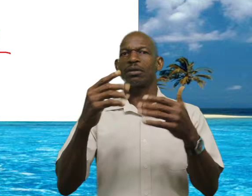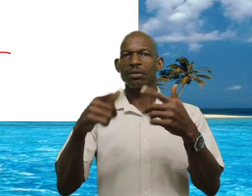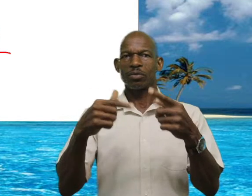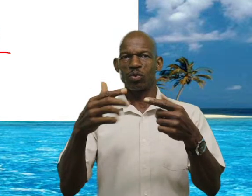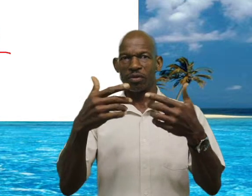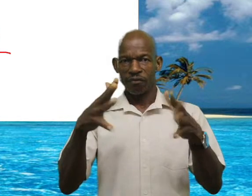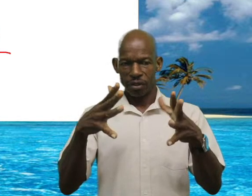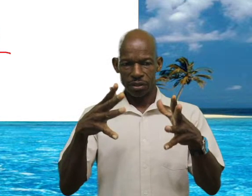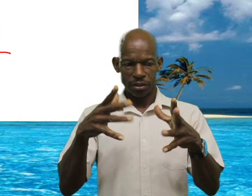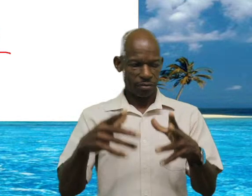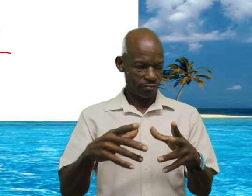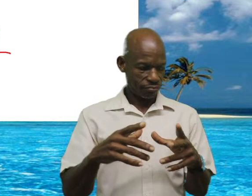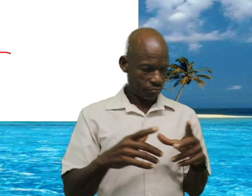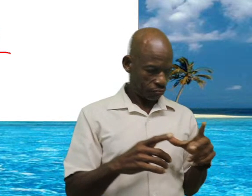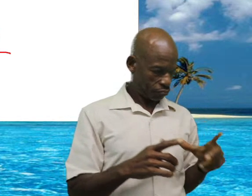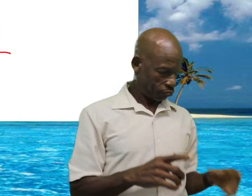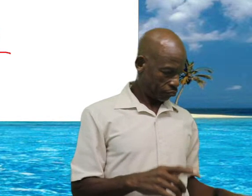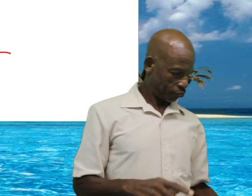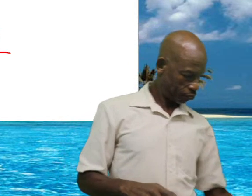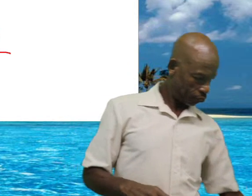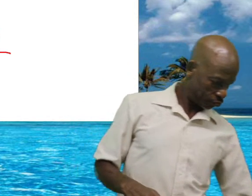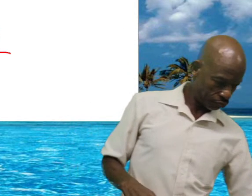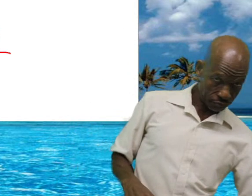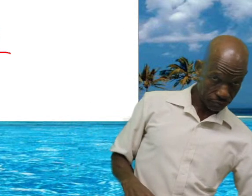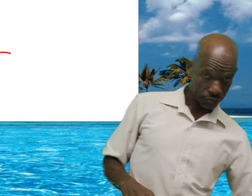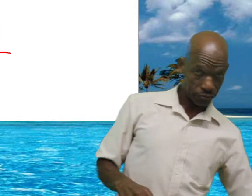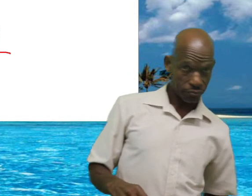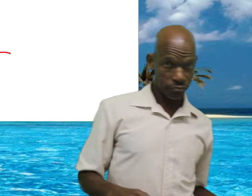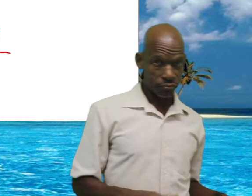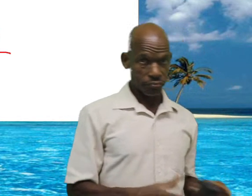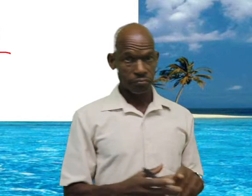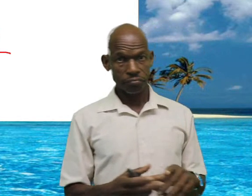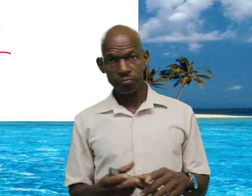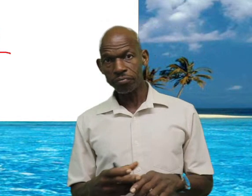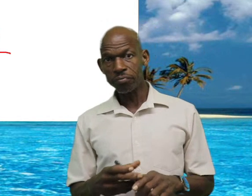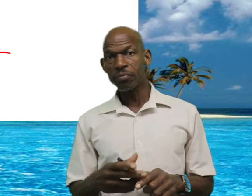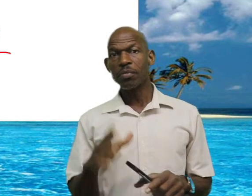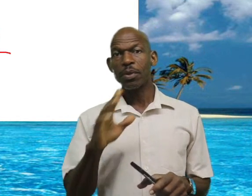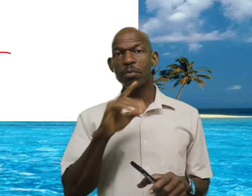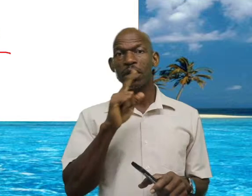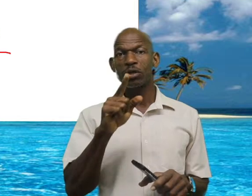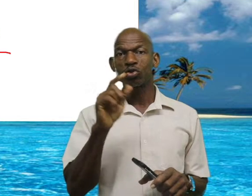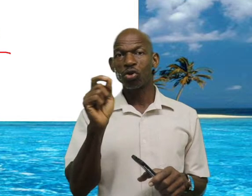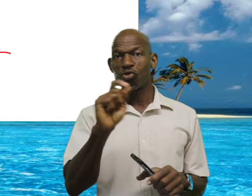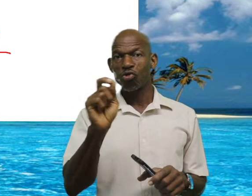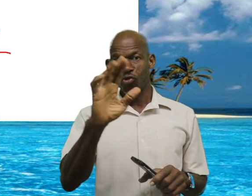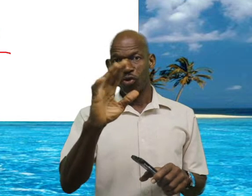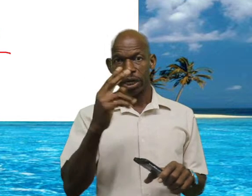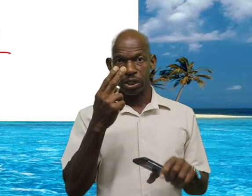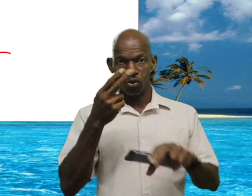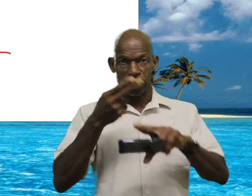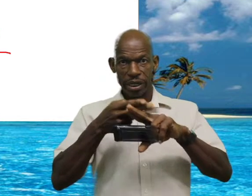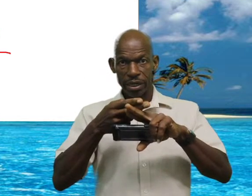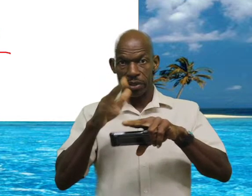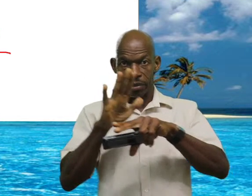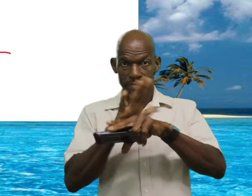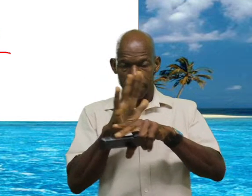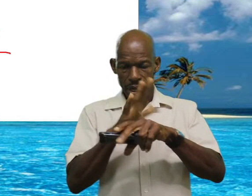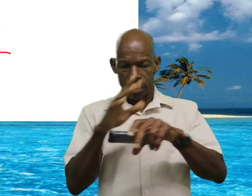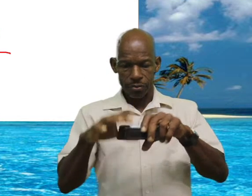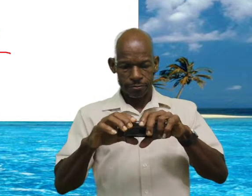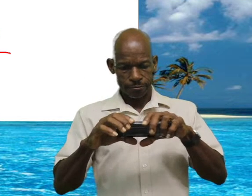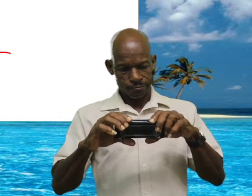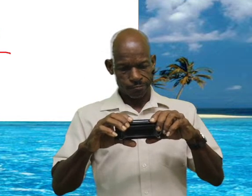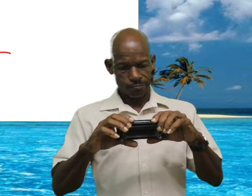take a picture. Now, every page that you are taking a picture, make sure your name is on that page. So when you take a picture, your